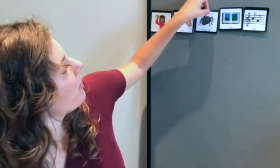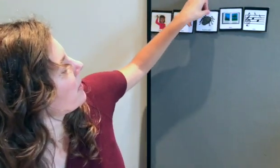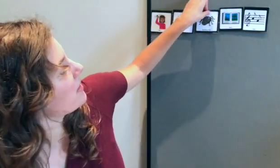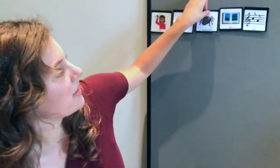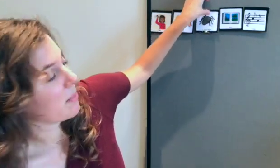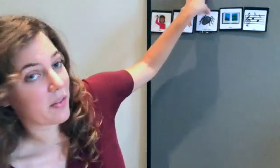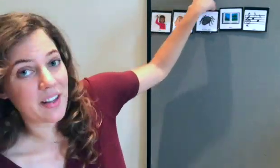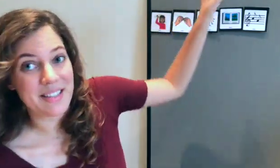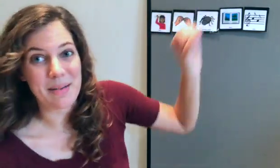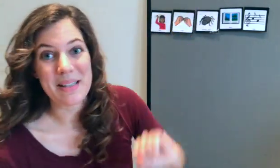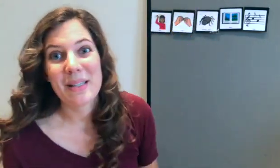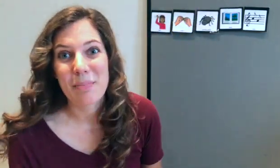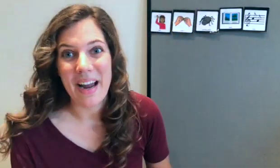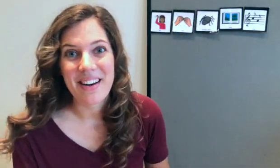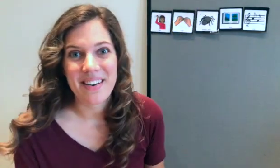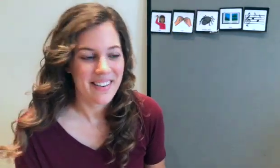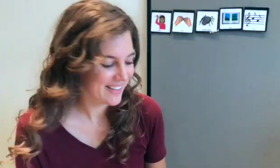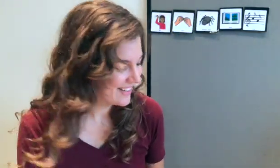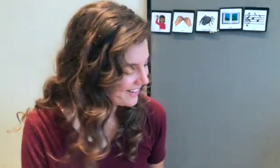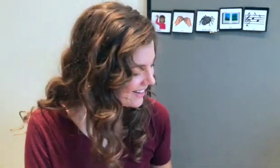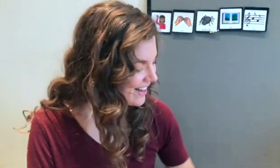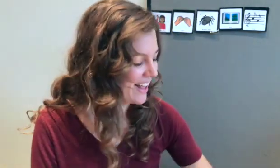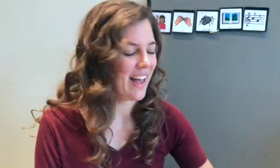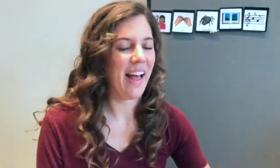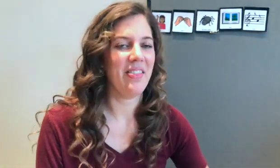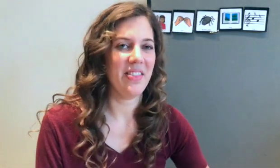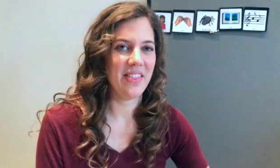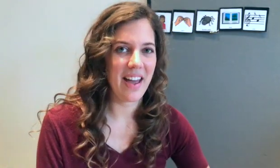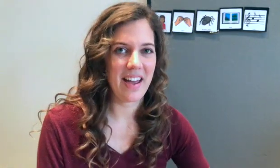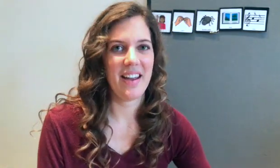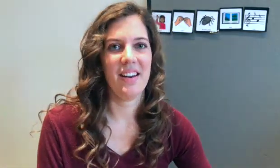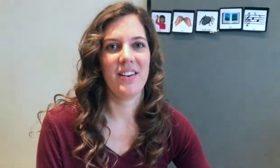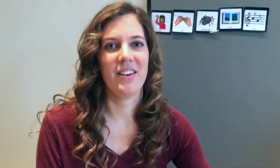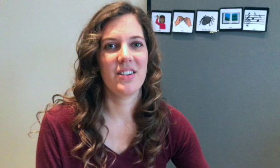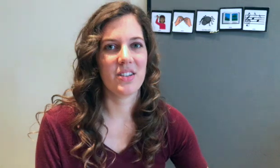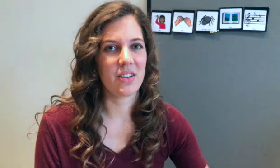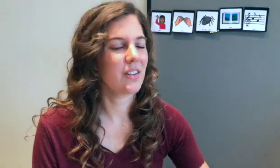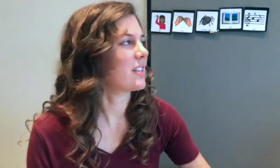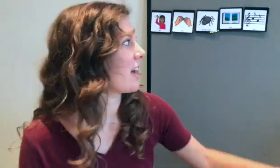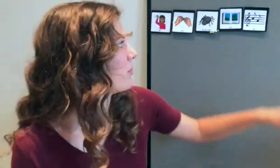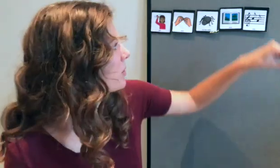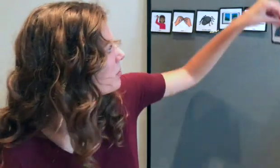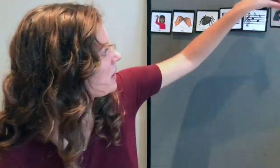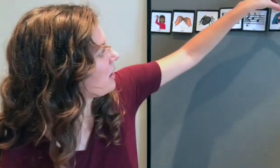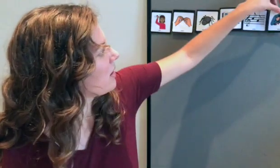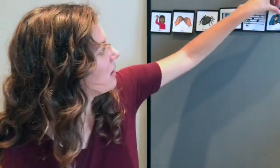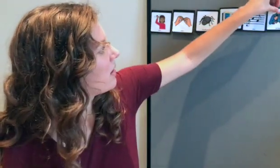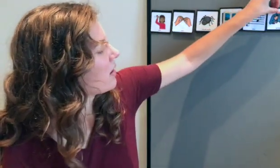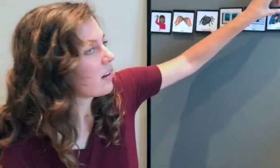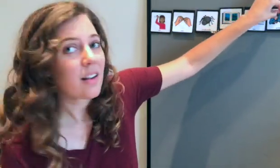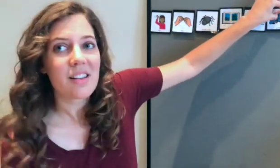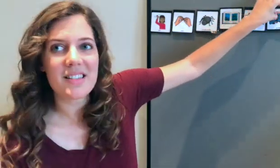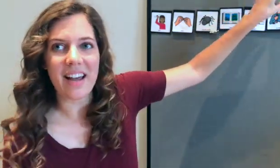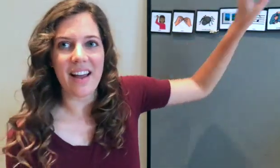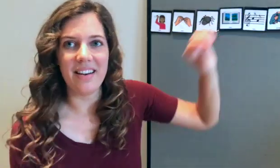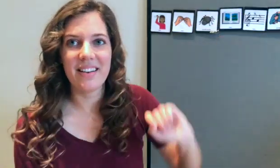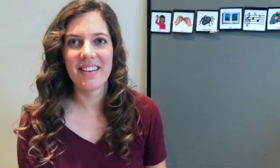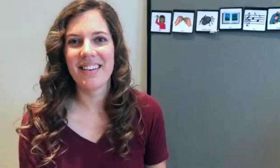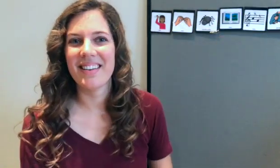going to sing about the Itsy Bitsy Spider. And then our circle time will be all done. Does